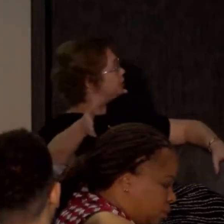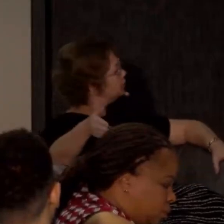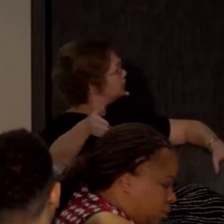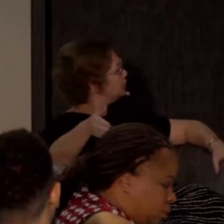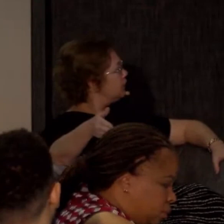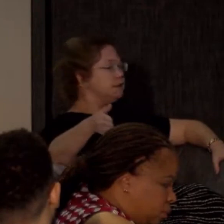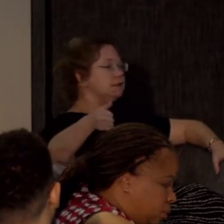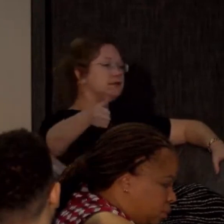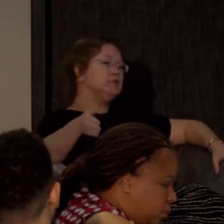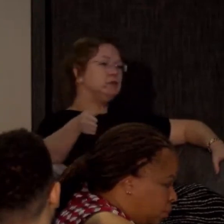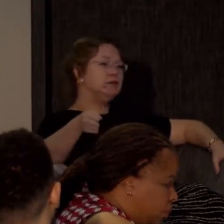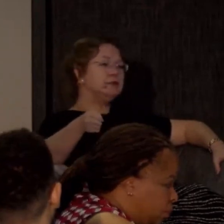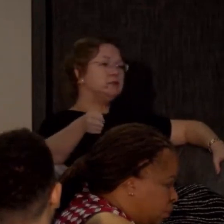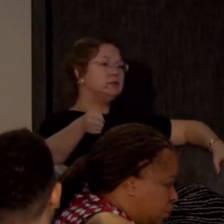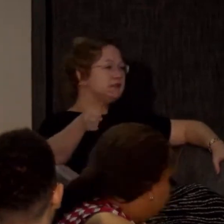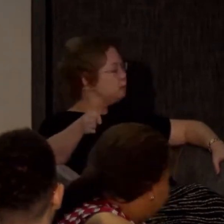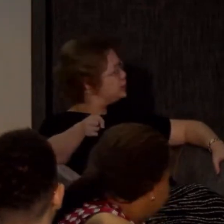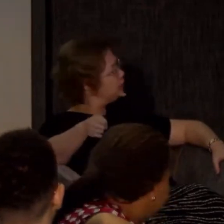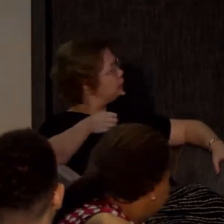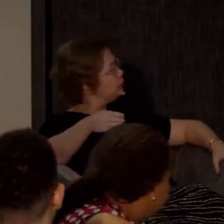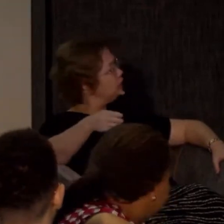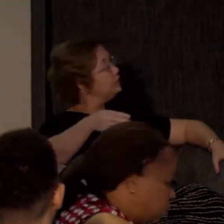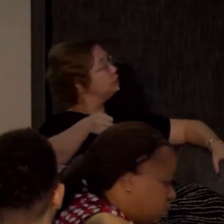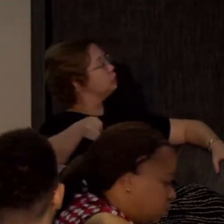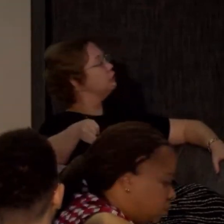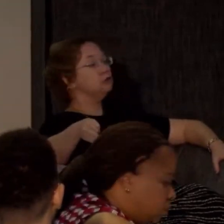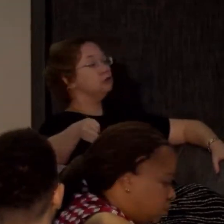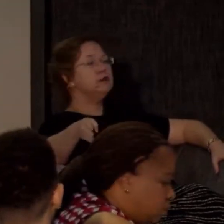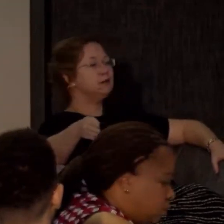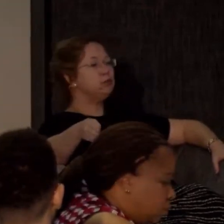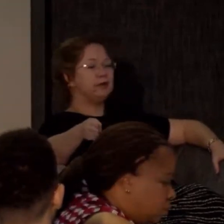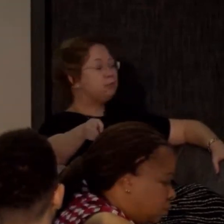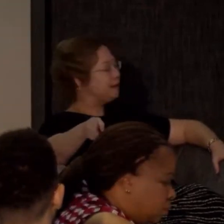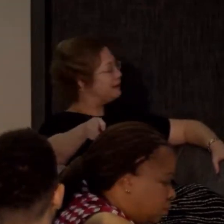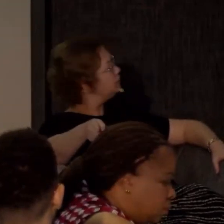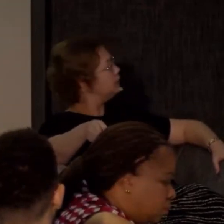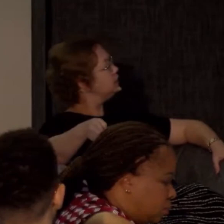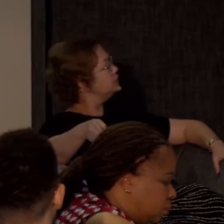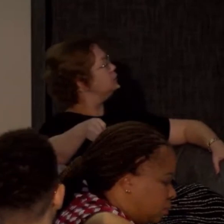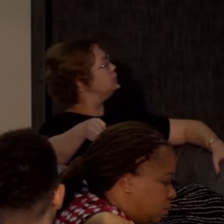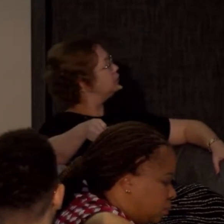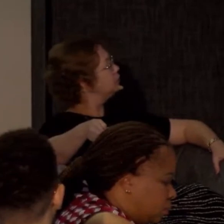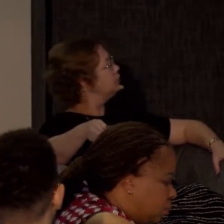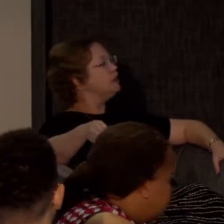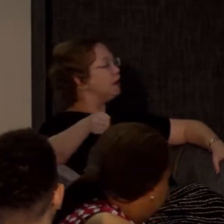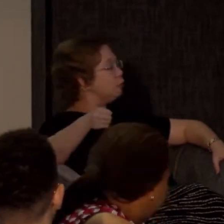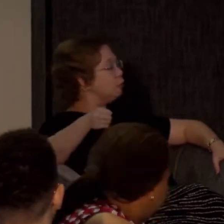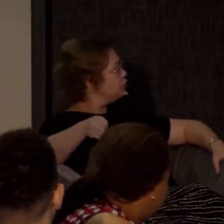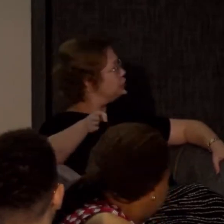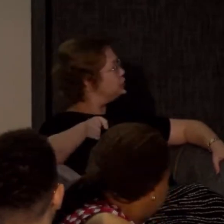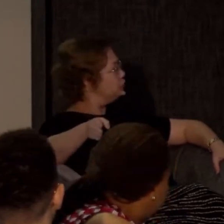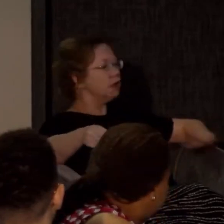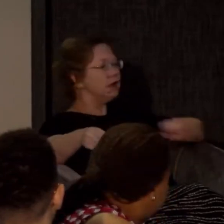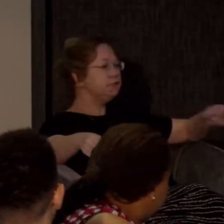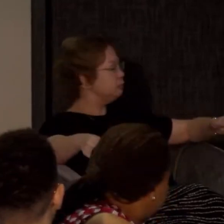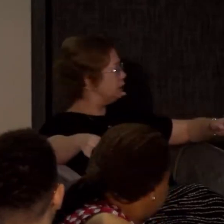Deloitte, and say to Deloitte, the same people I would have paid this grant to, you now employ and pay them exactly this amount. What I want